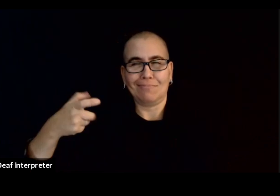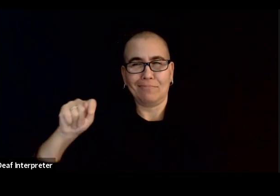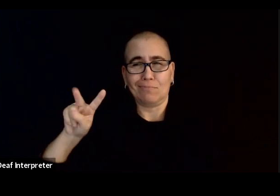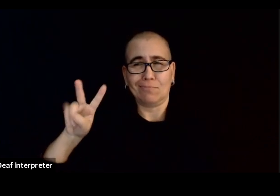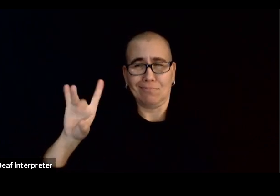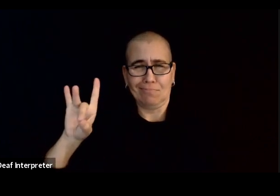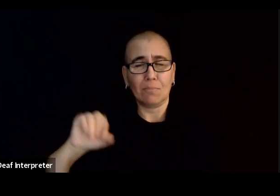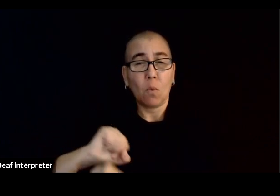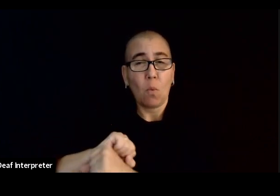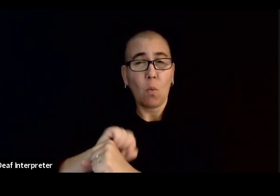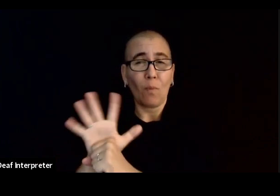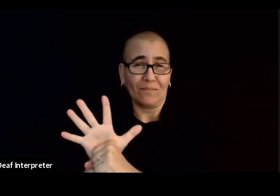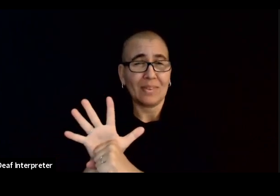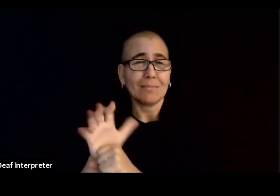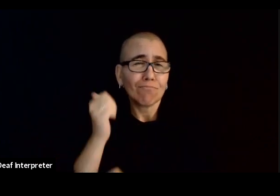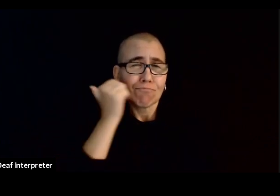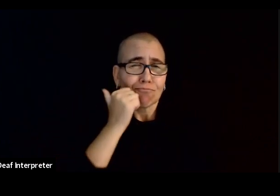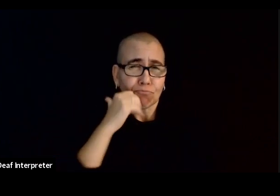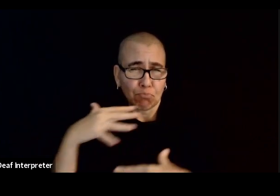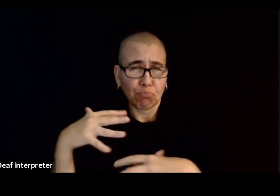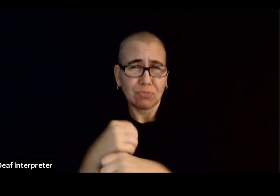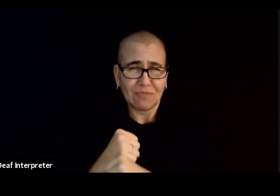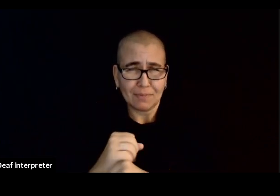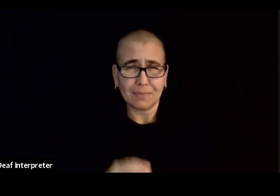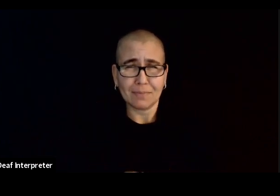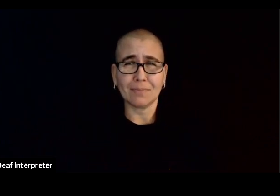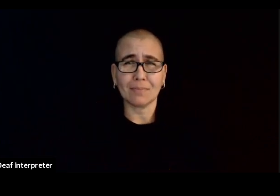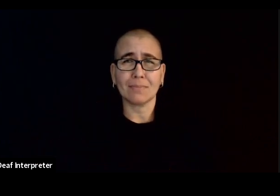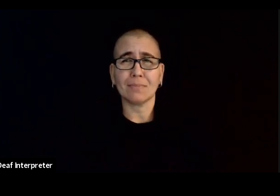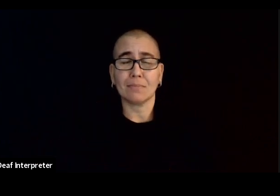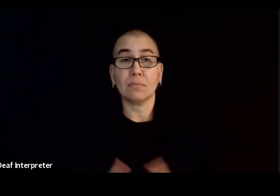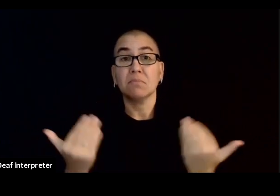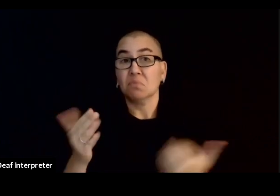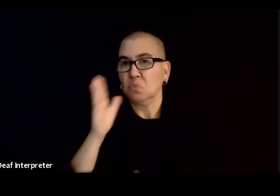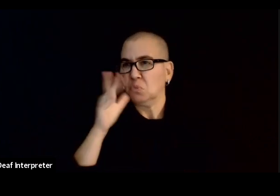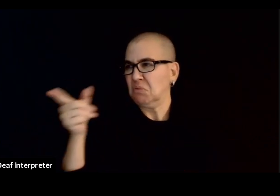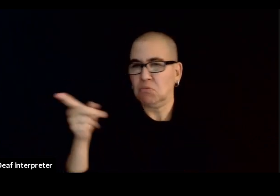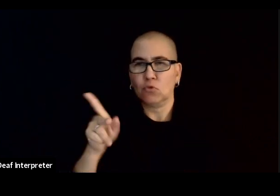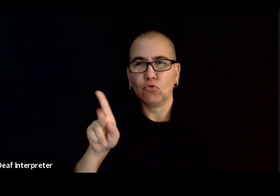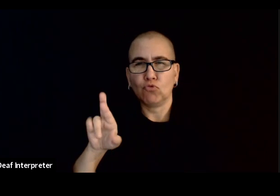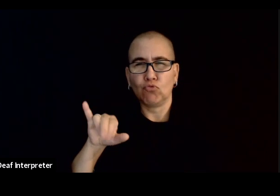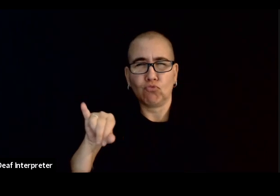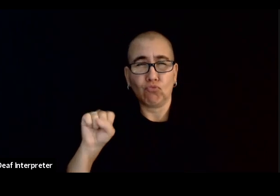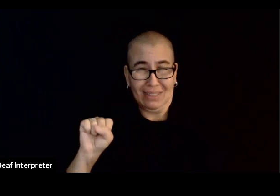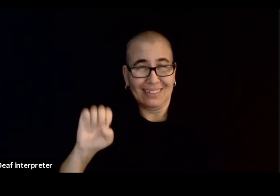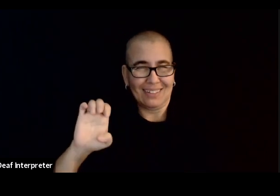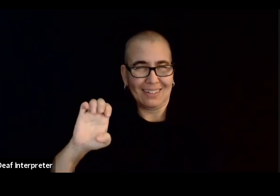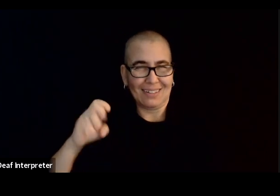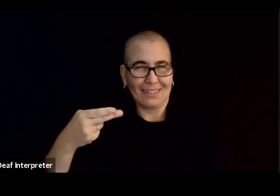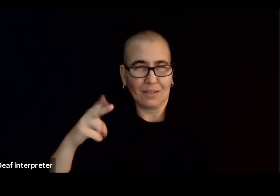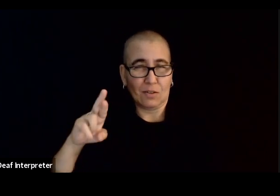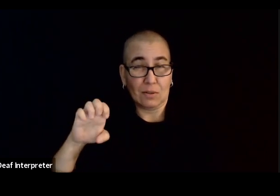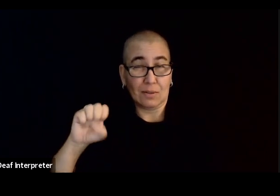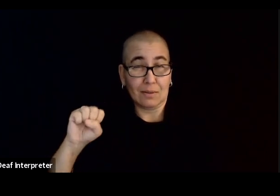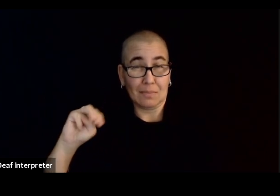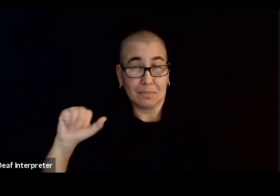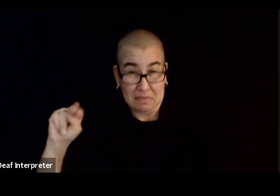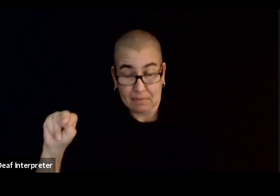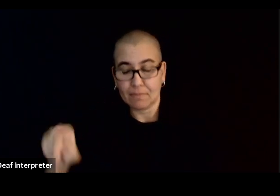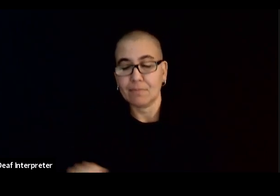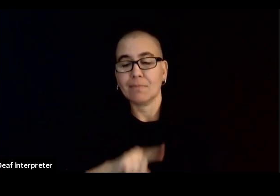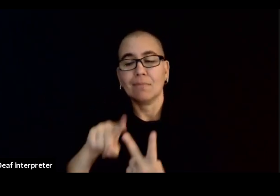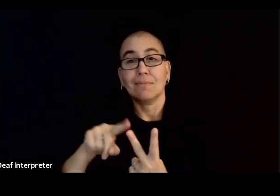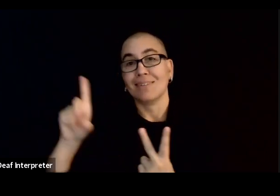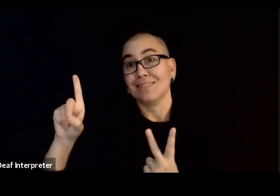Disease Director Chris Erzman and Assistant Commissioner Dan Huff. After some updates from our participants, we will open